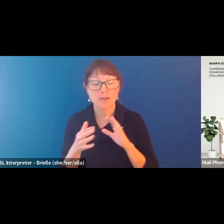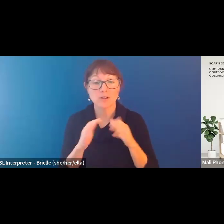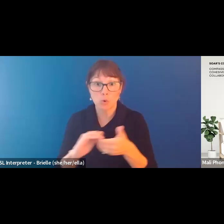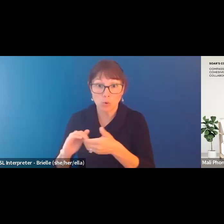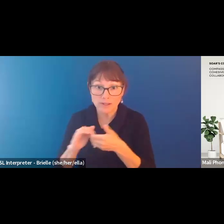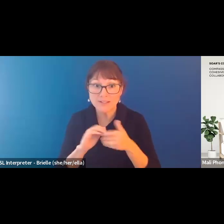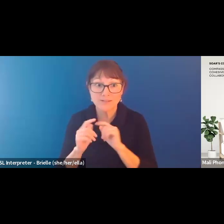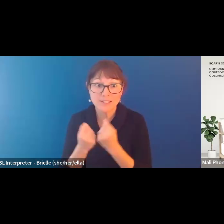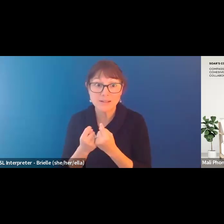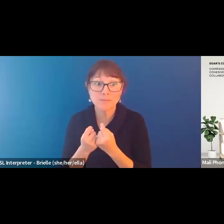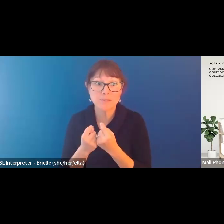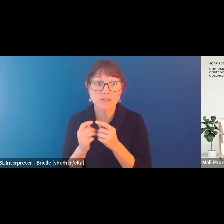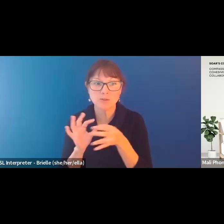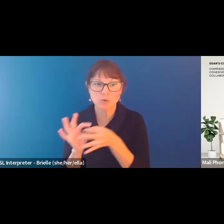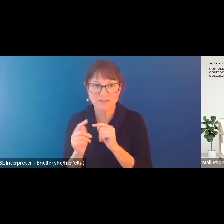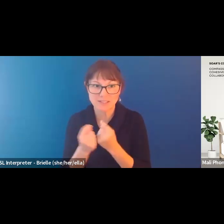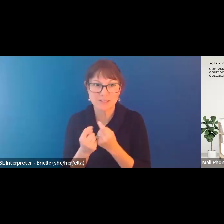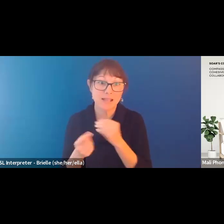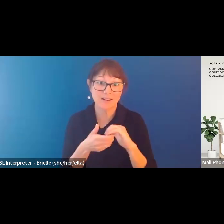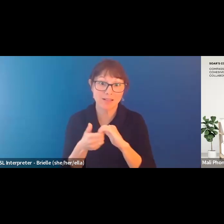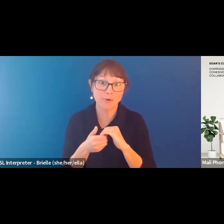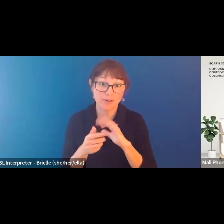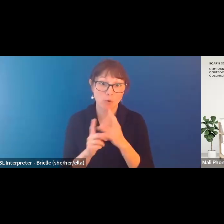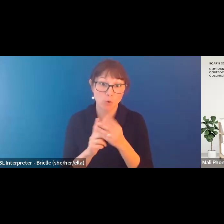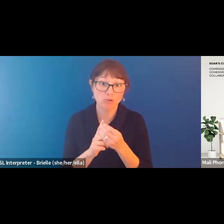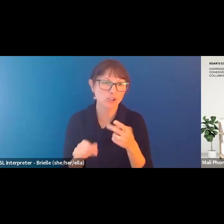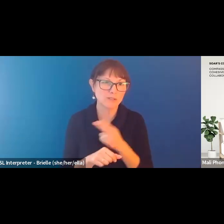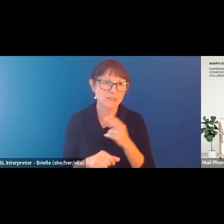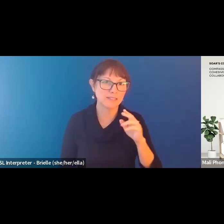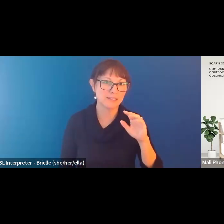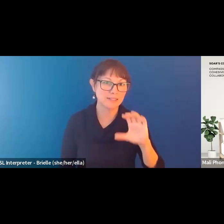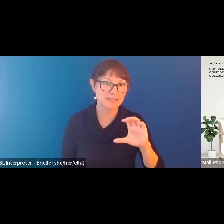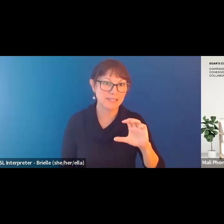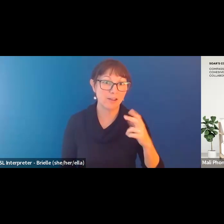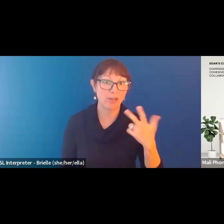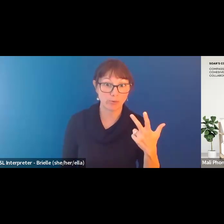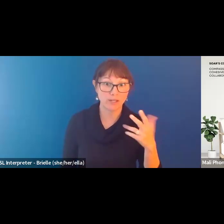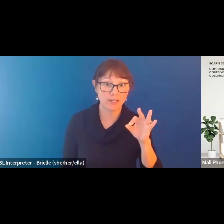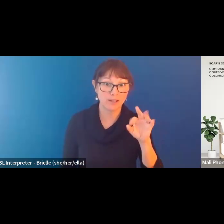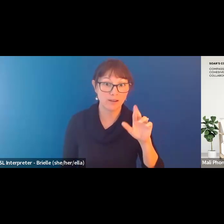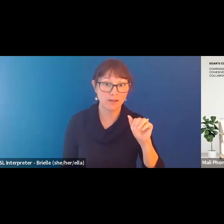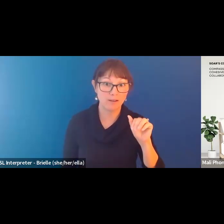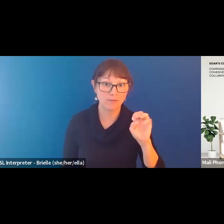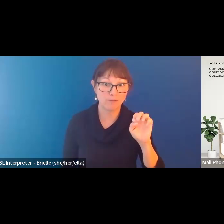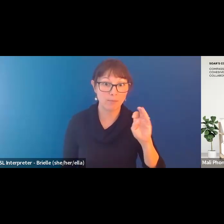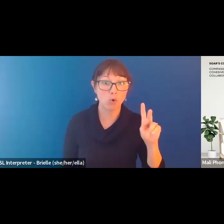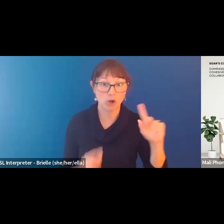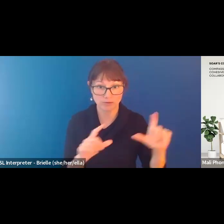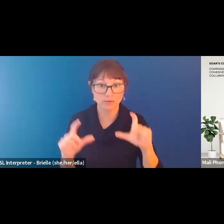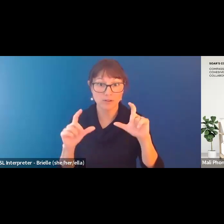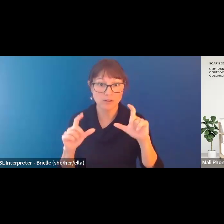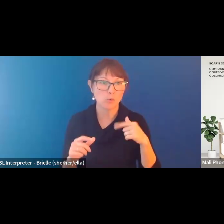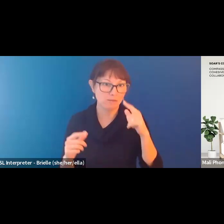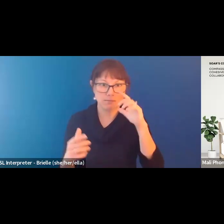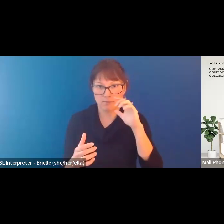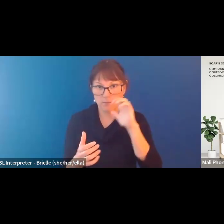cultures using our C3 framework. We really believe in the value of empathy and compassion, and it's the foundation for everything